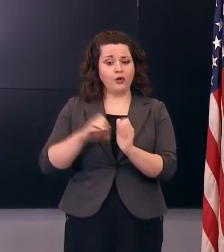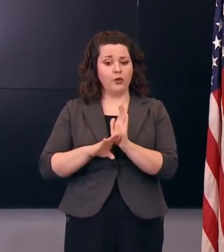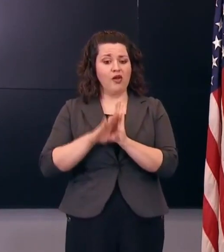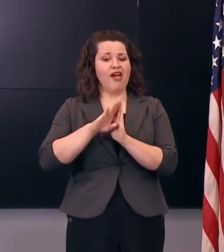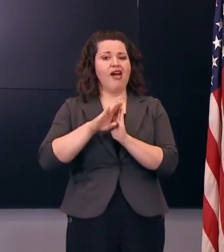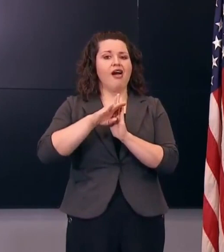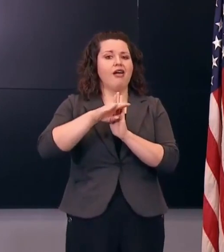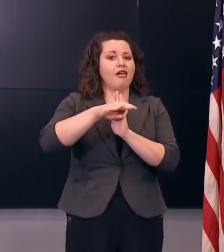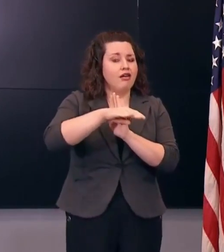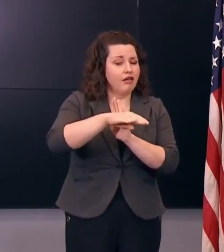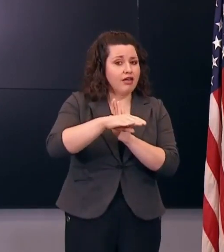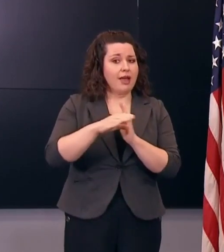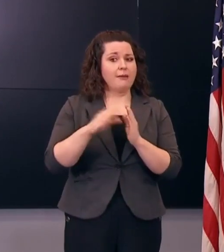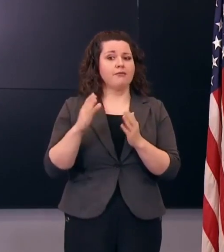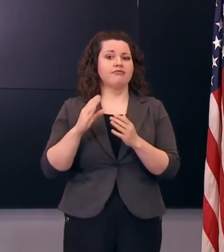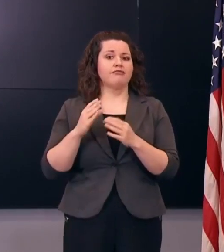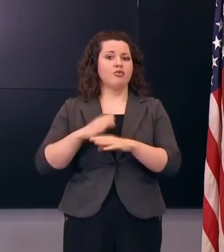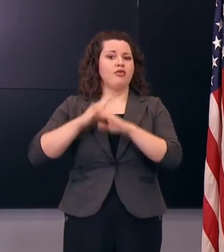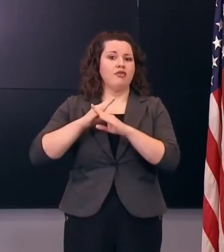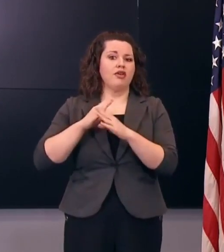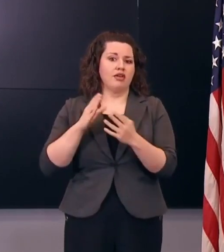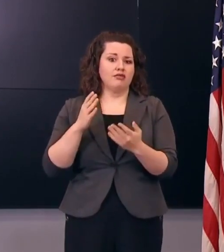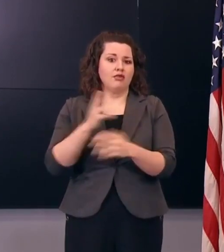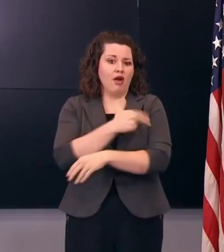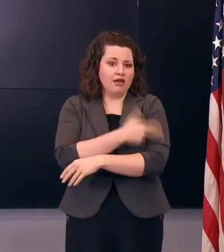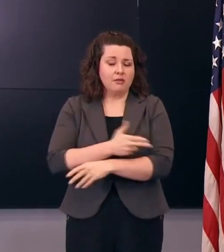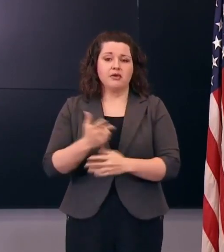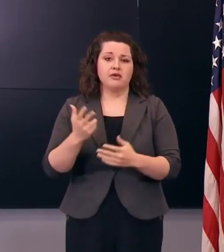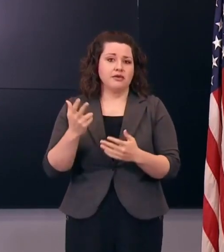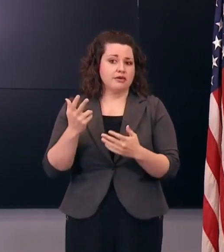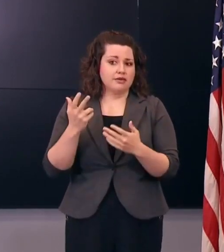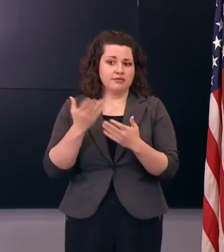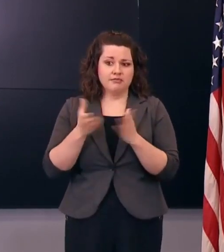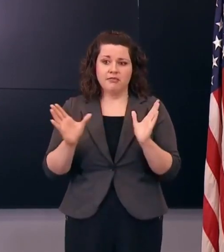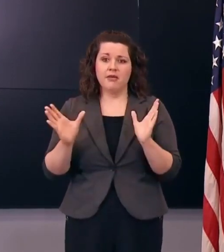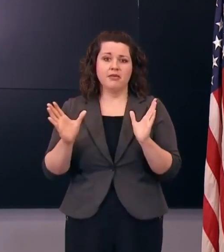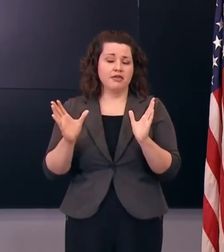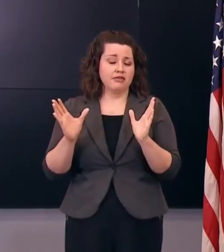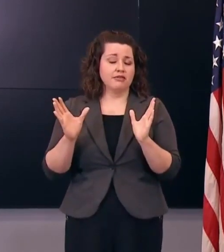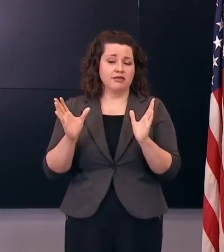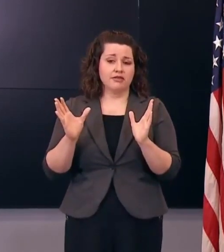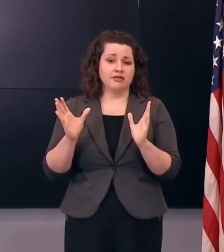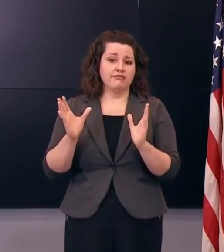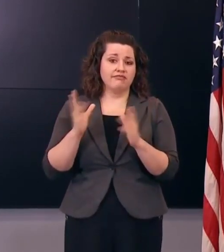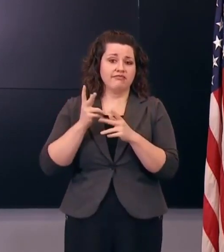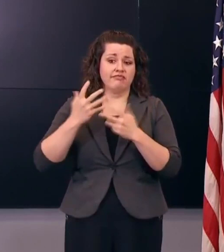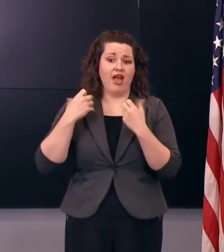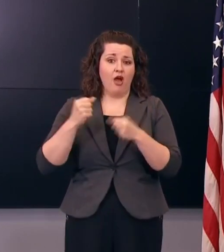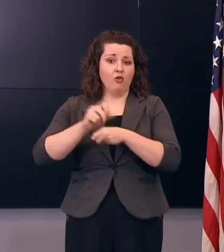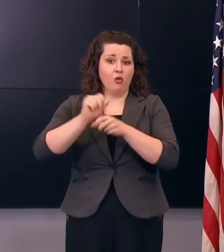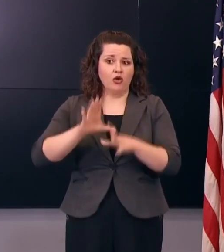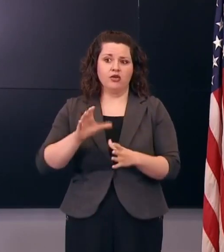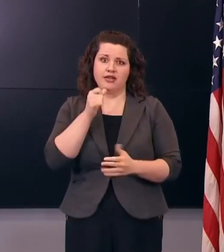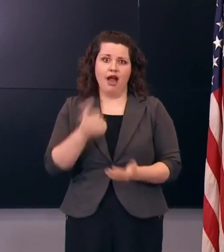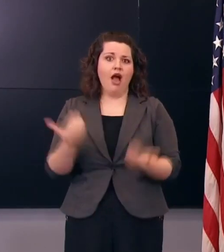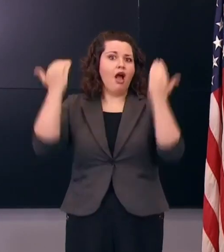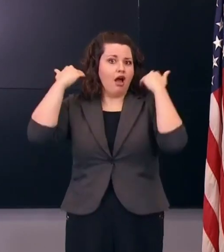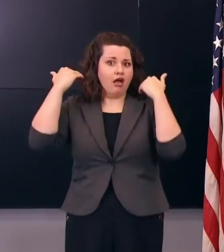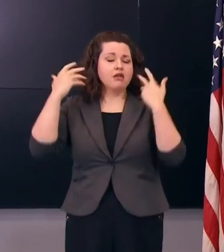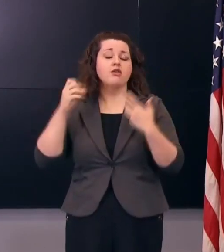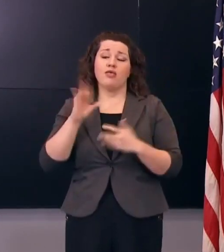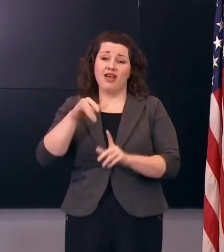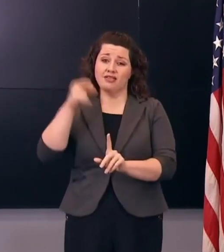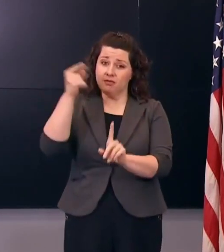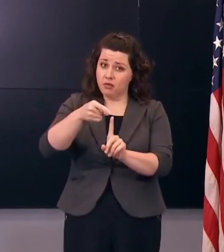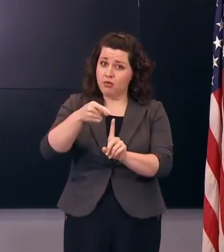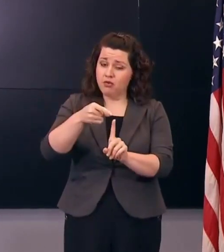curve and hopefully prevent overwhelming our hospitals and our public health workers. And so that's been the intent all along.